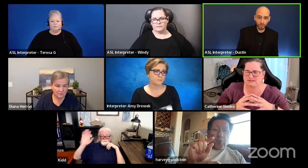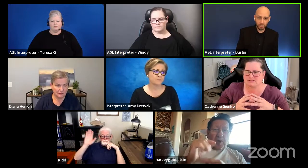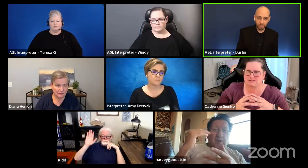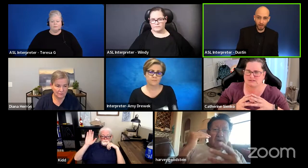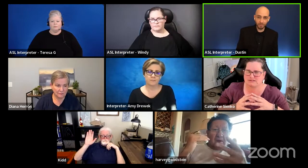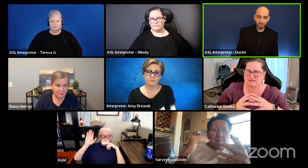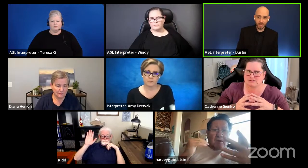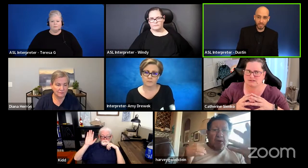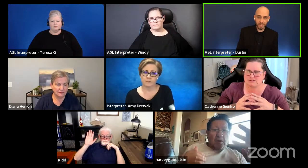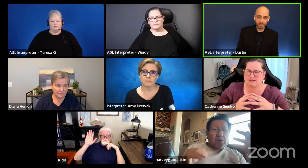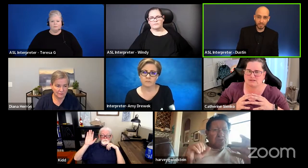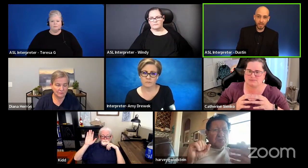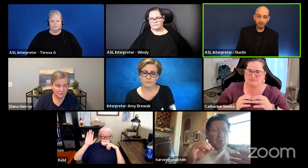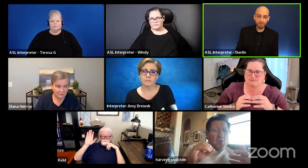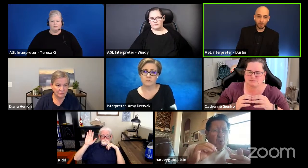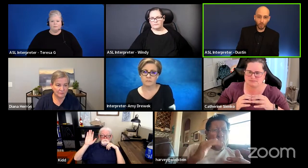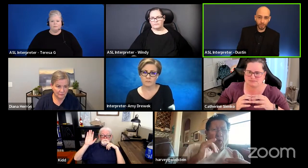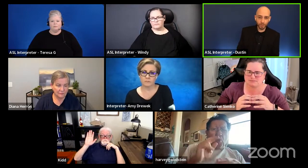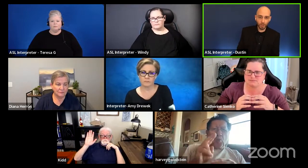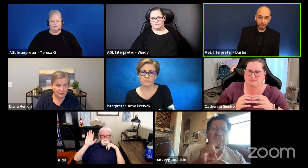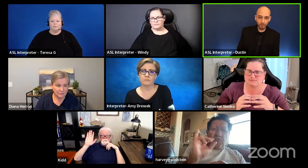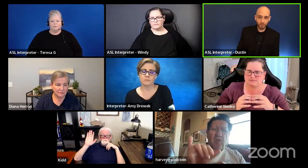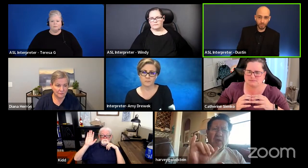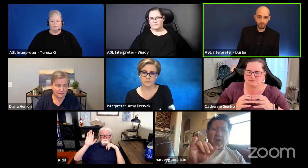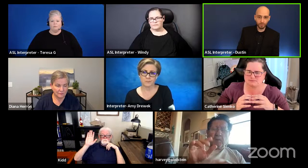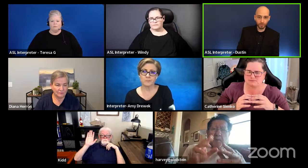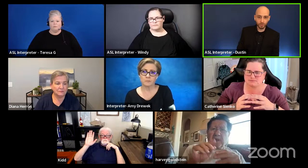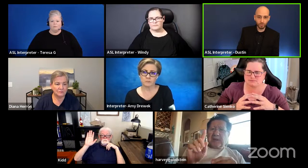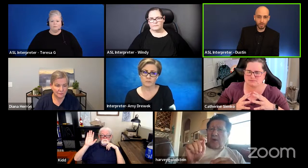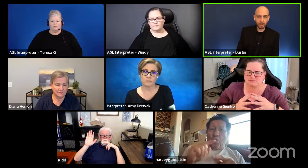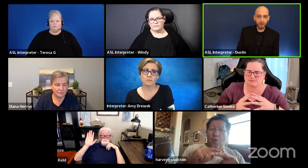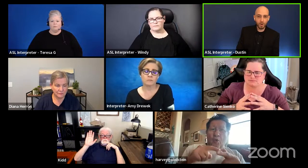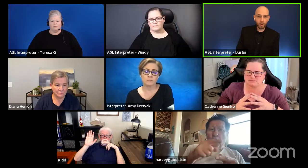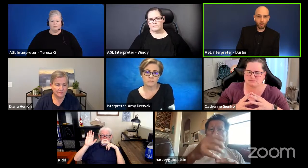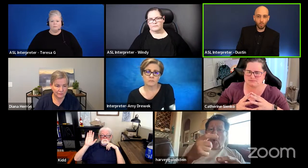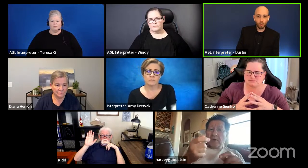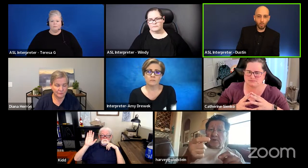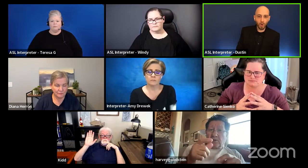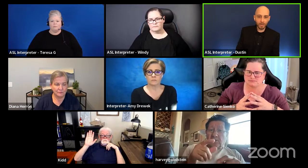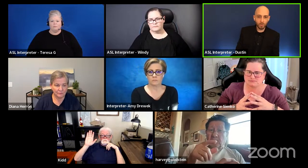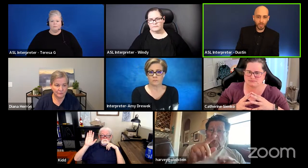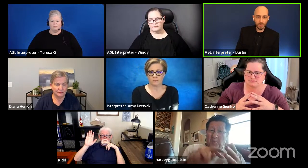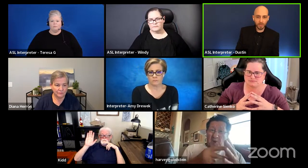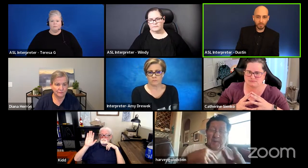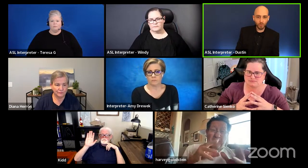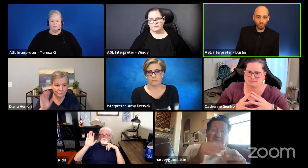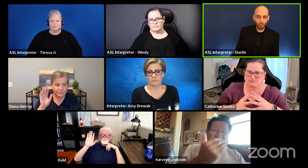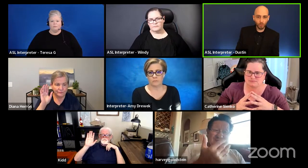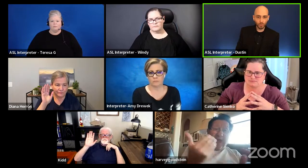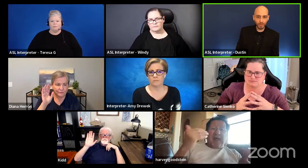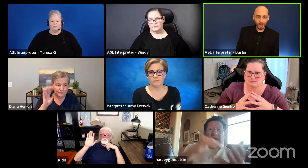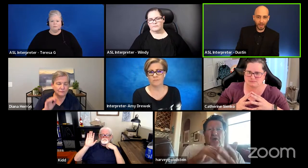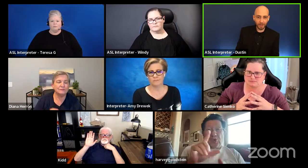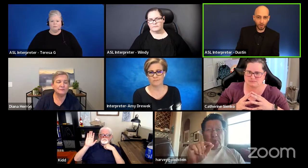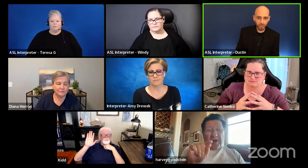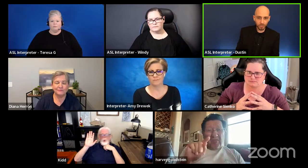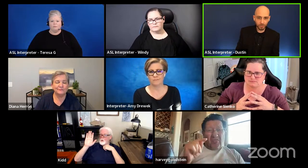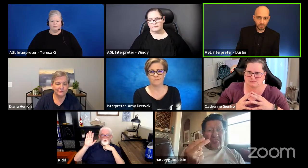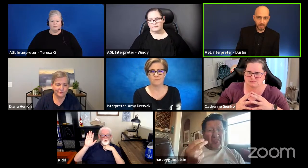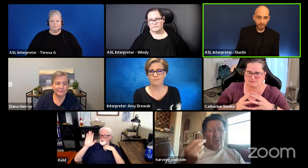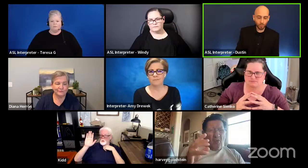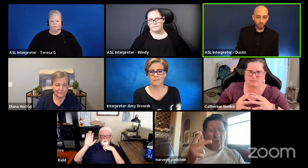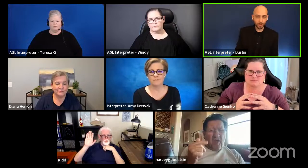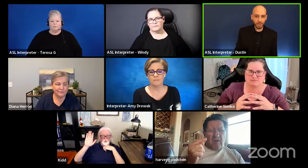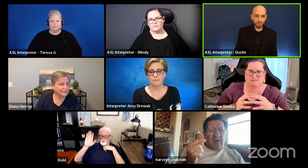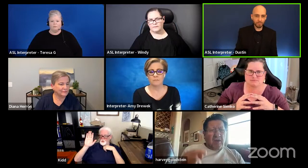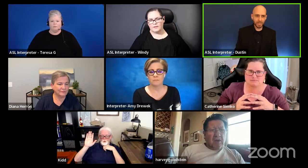potential 2025 meeting dates, and February 20th was the first one. Why don't we move forward with that